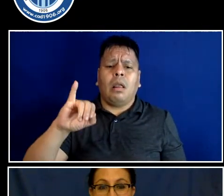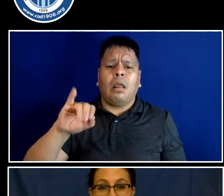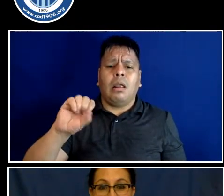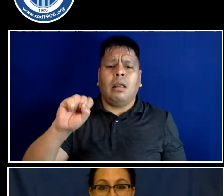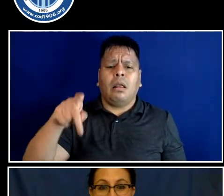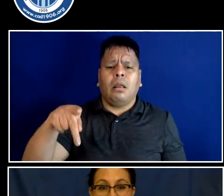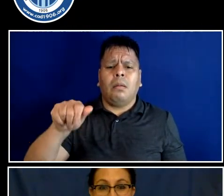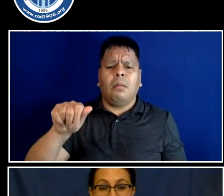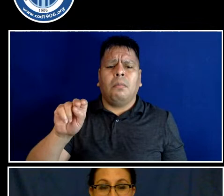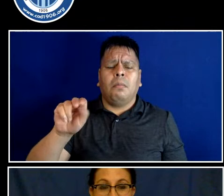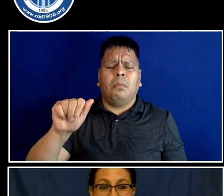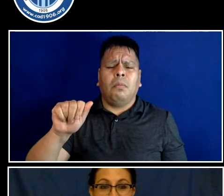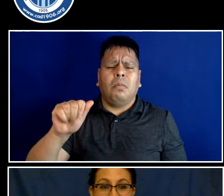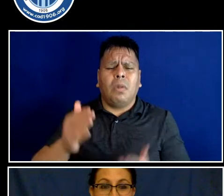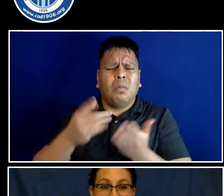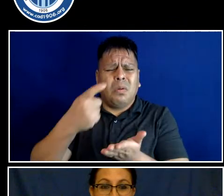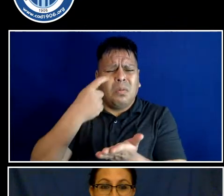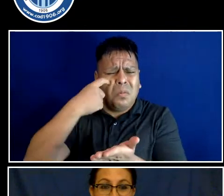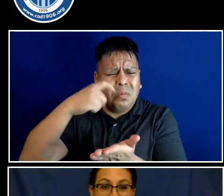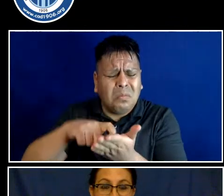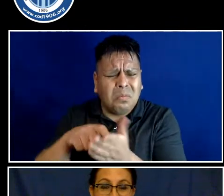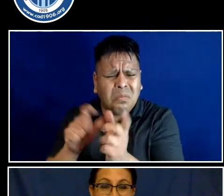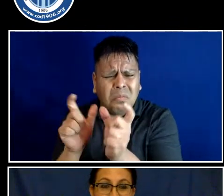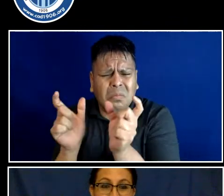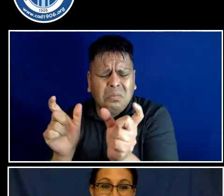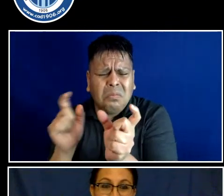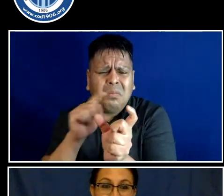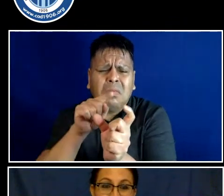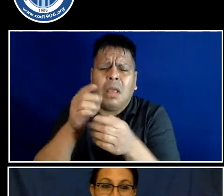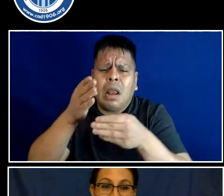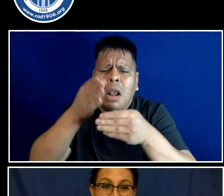The following term, Hispano or Hispana,